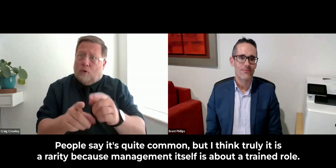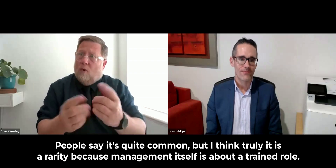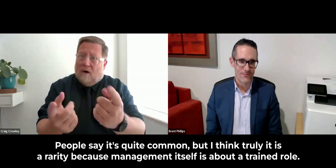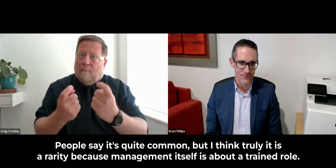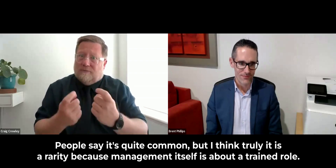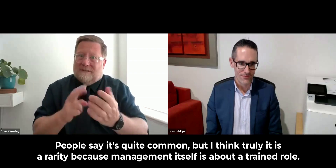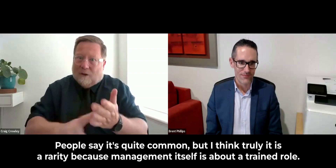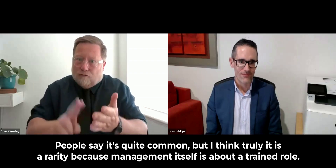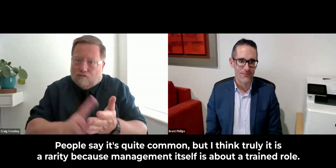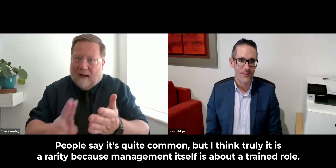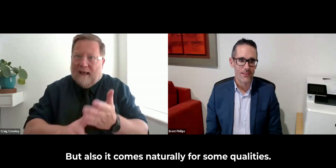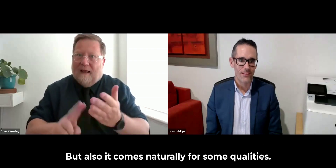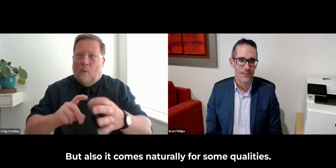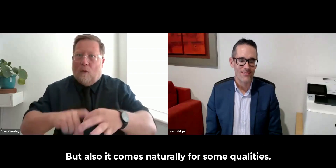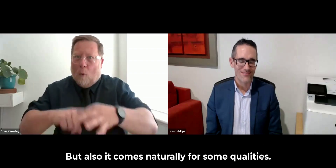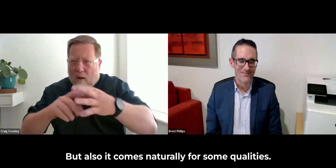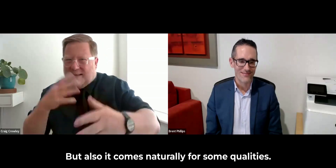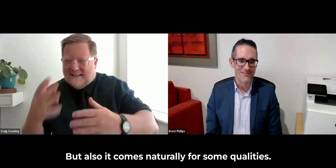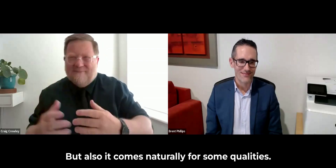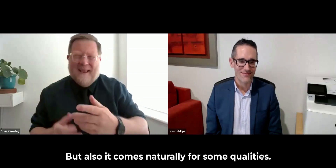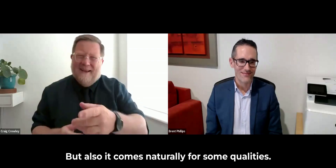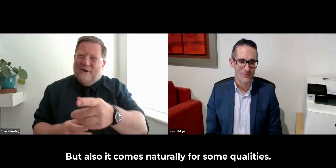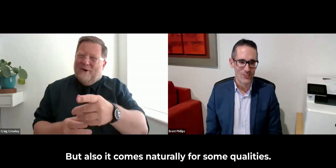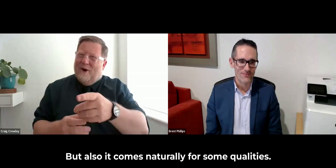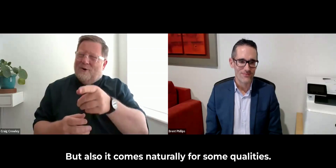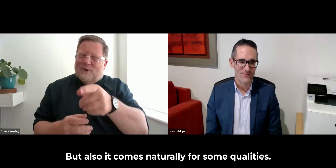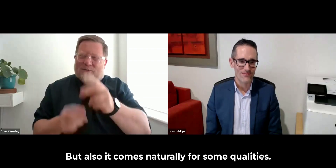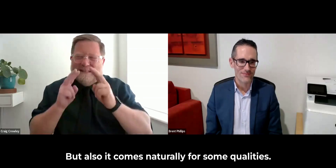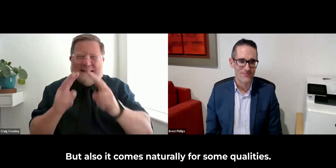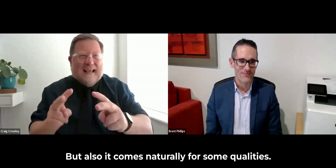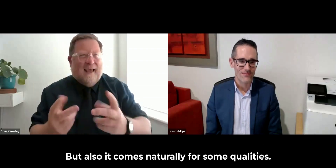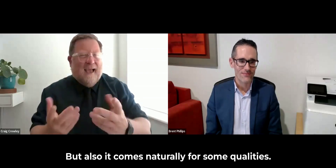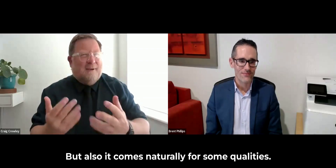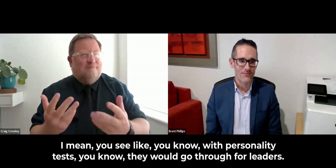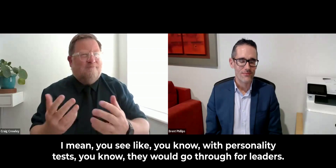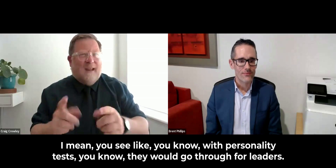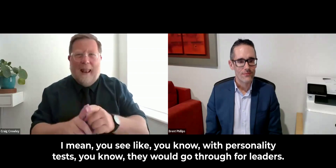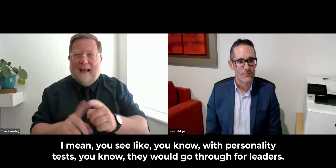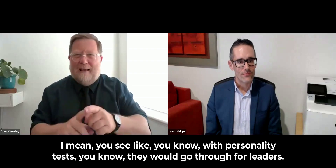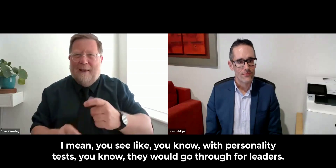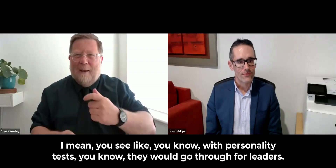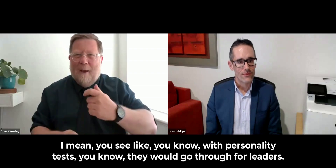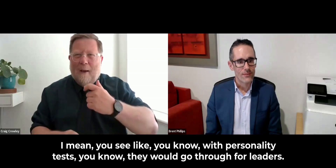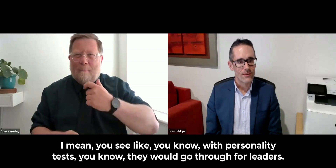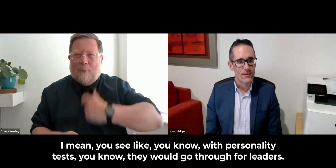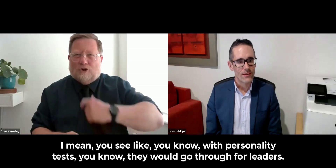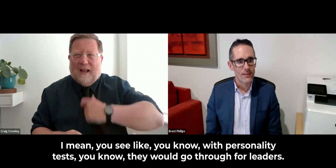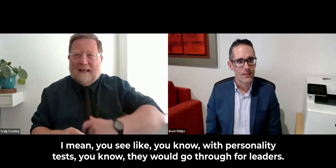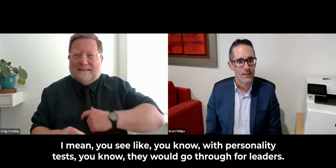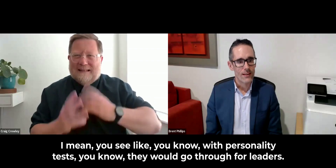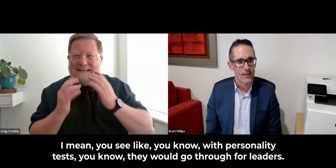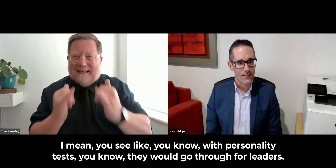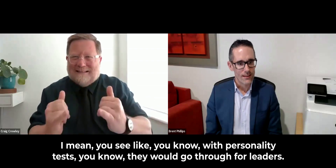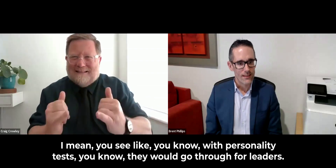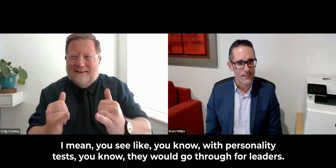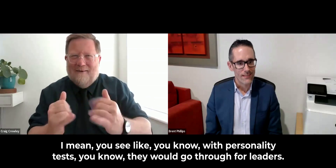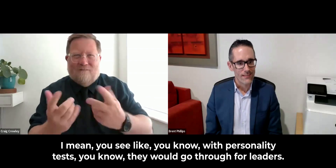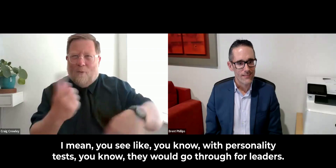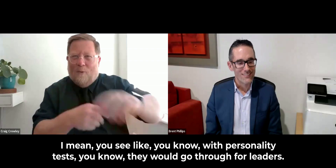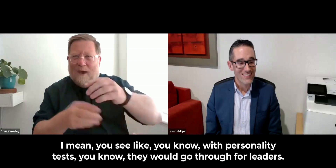trained role. But also it comes naturally for some qualities. I mean, you see, like, with